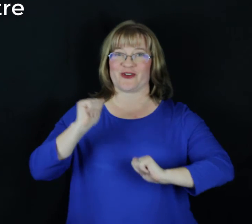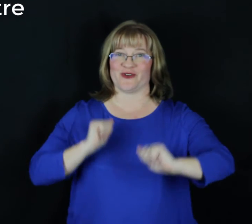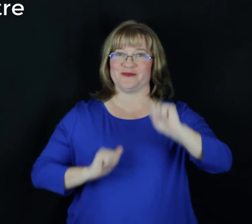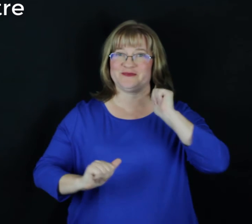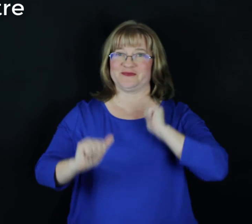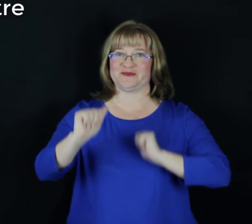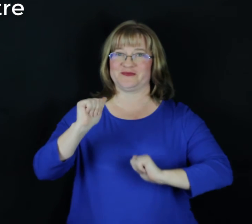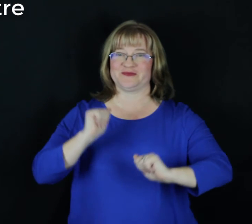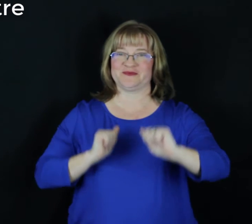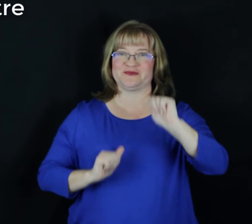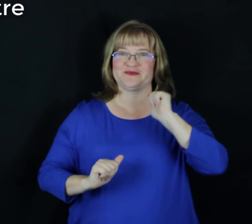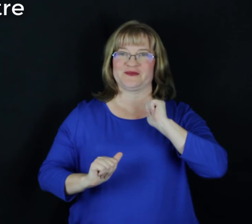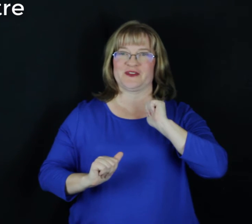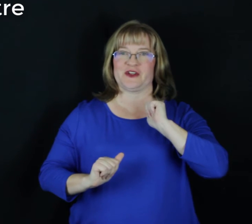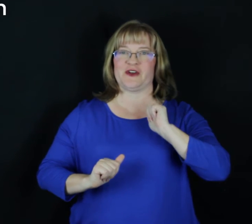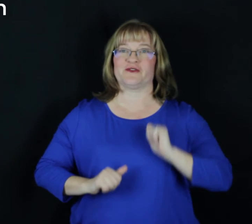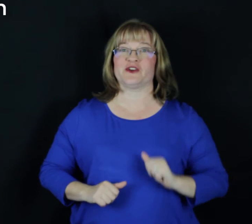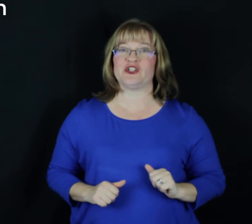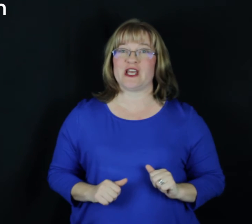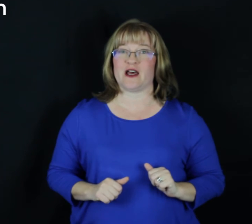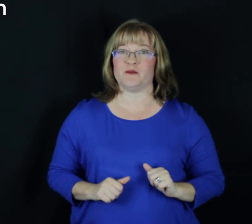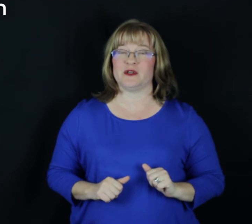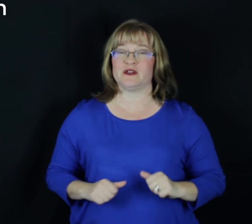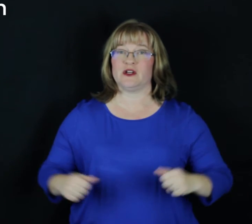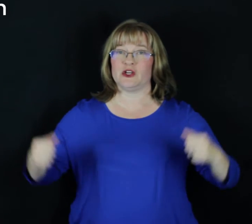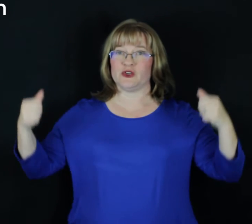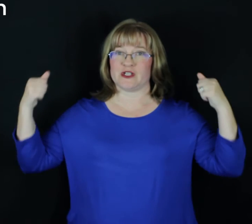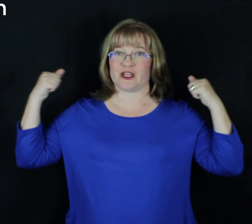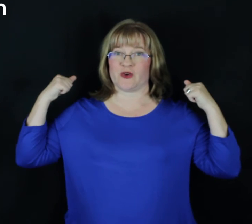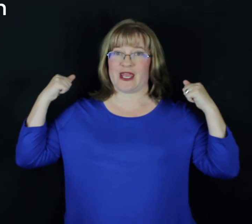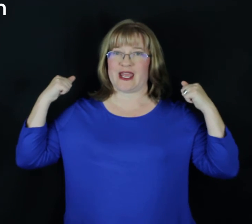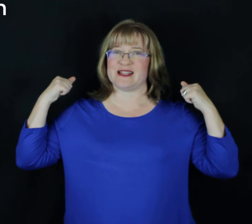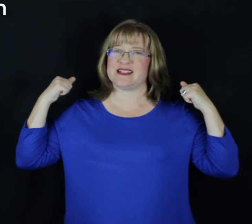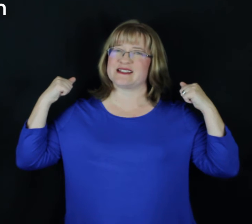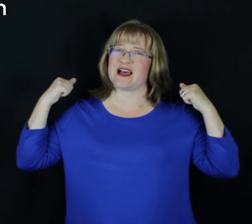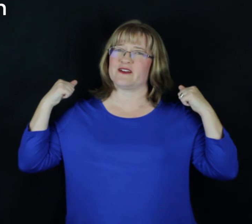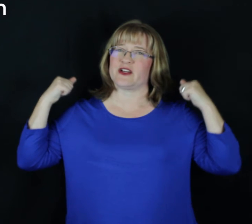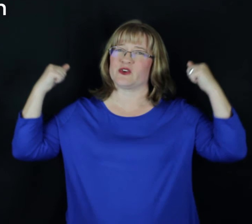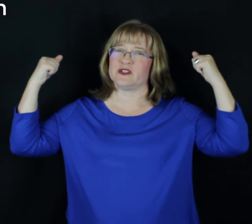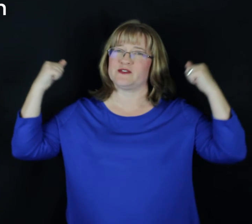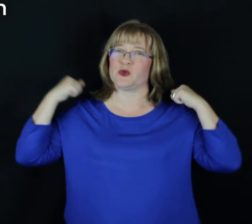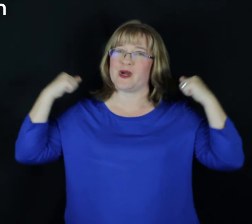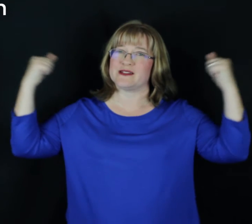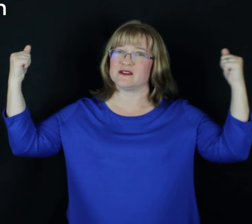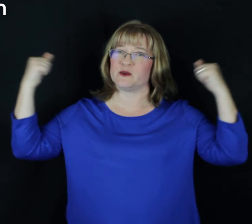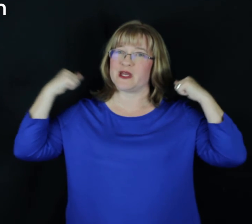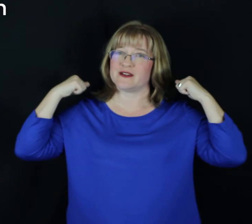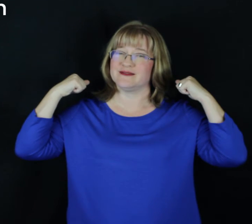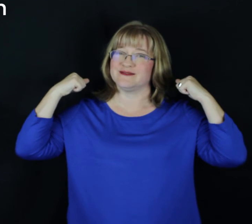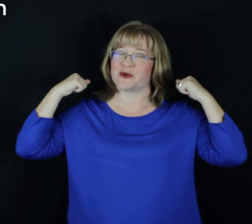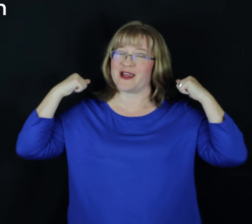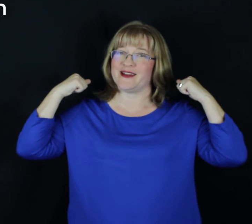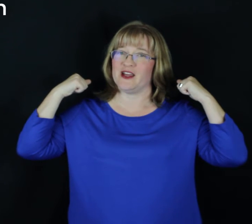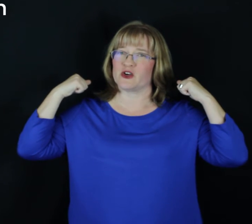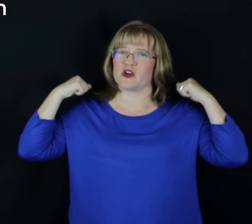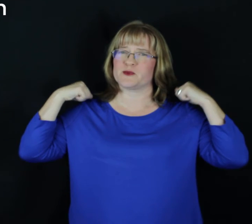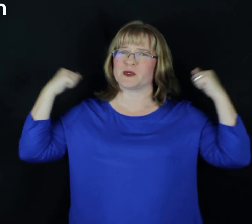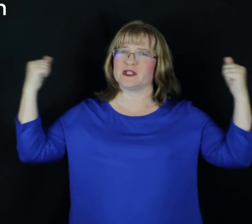Theater. For gym, you take your hands and it's kind of like you're lifting weights a little bit, okay? Cross between